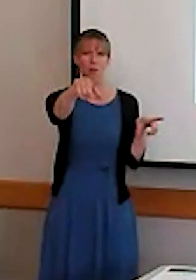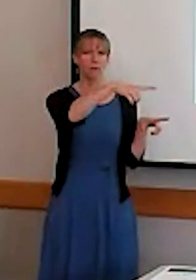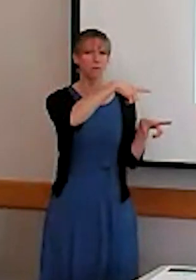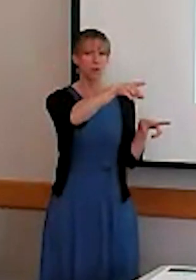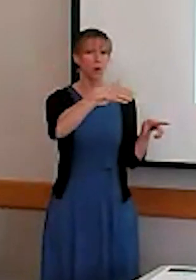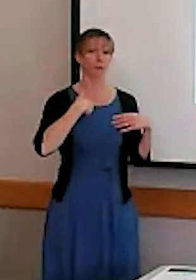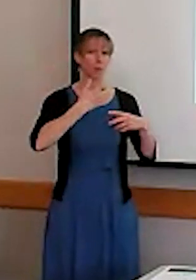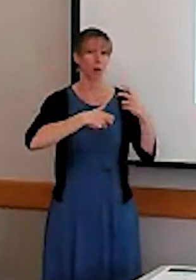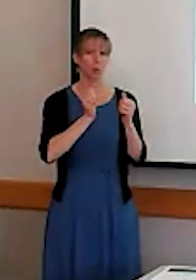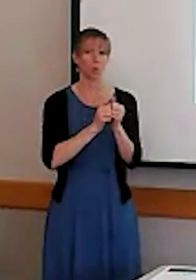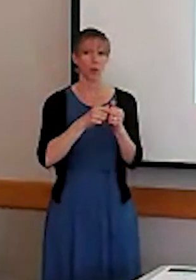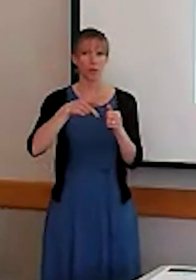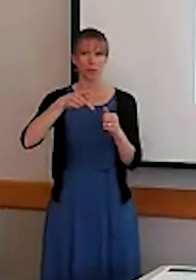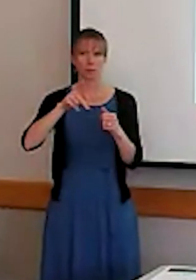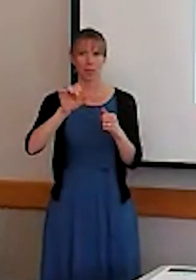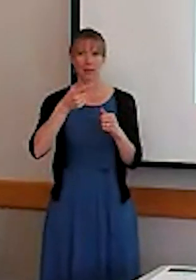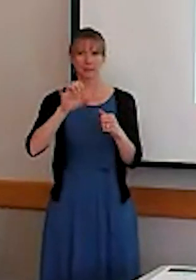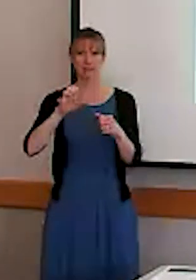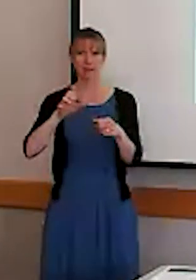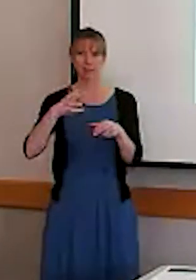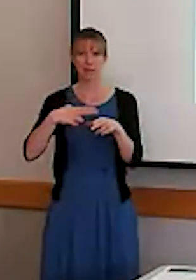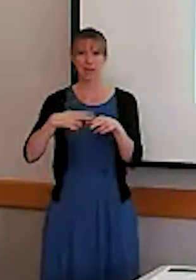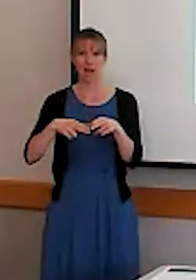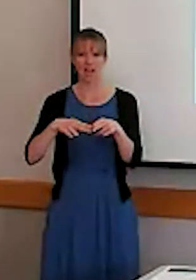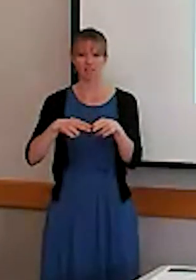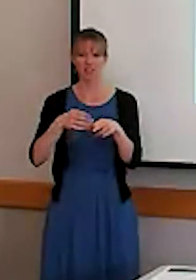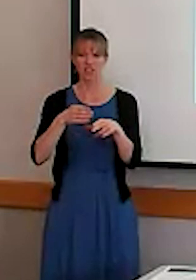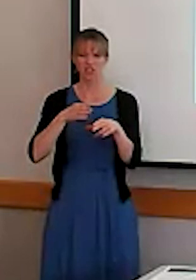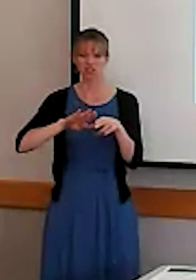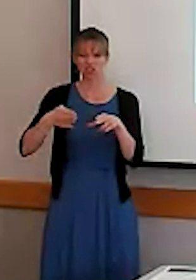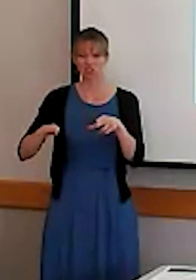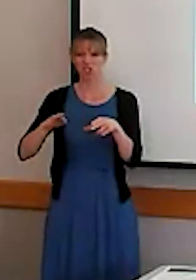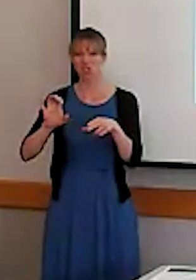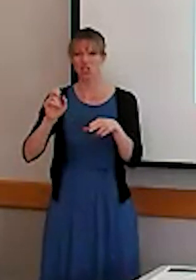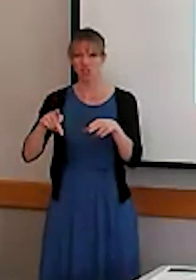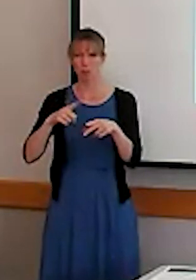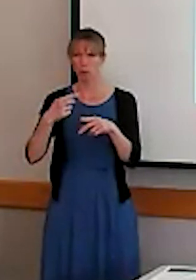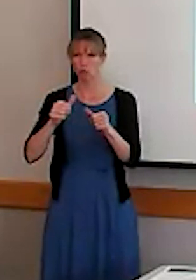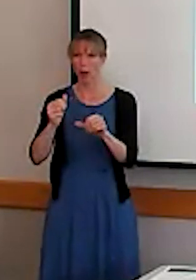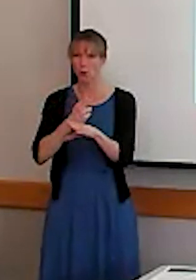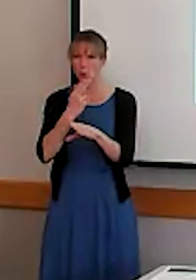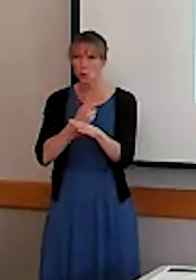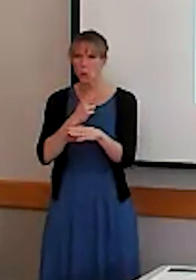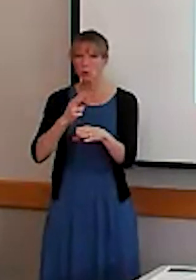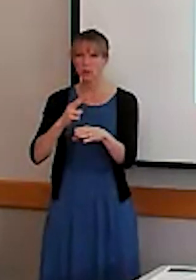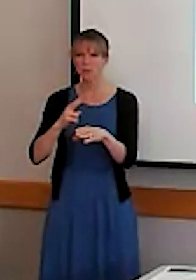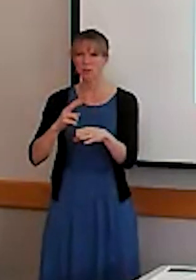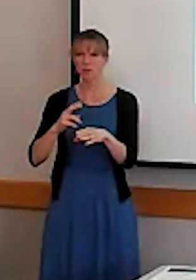had a problem with those plastic knives ever chipping when you're trying to use them and